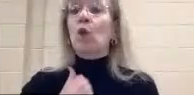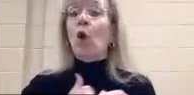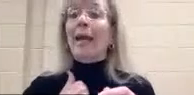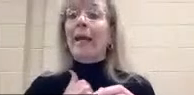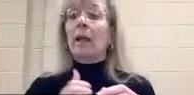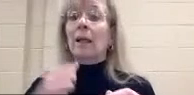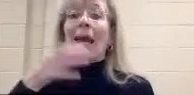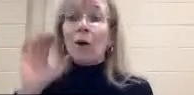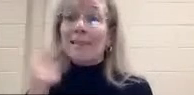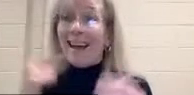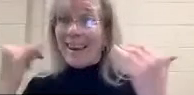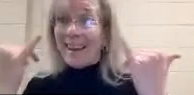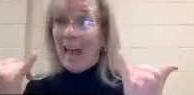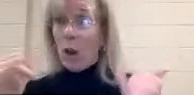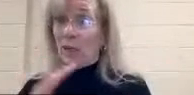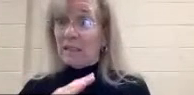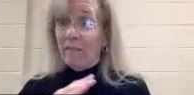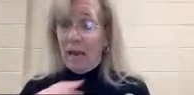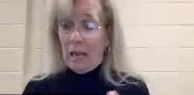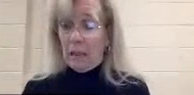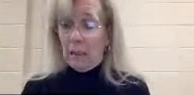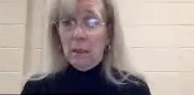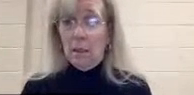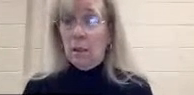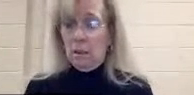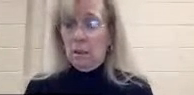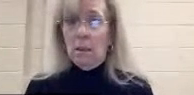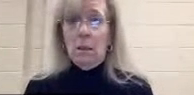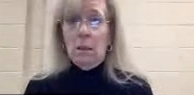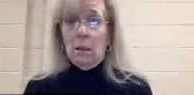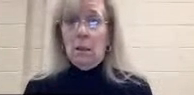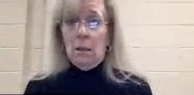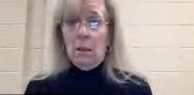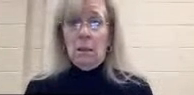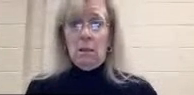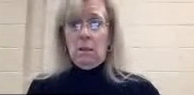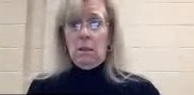I'm sorry, Kill said now it's fine.